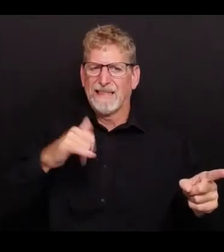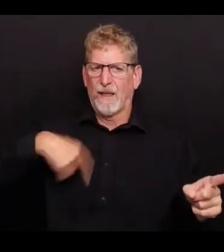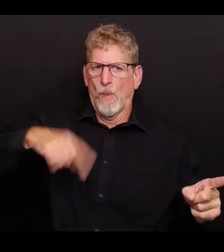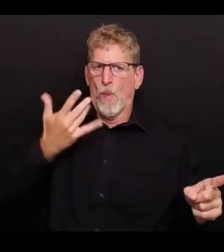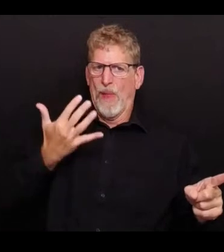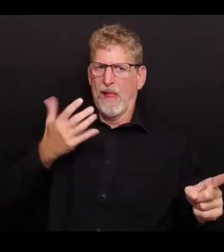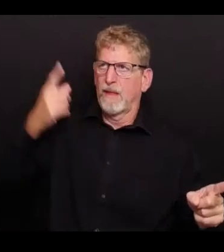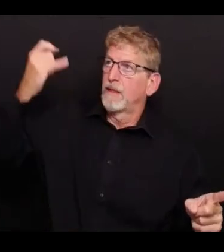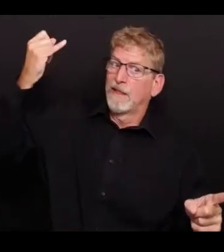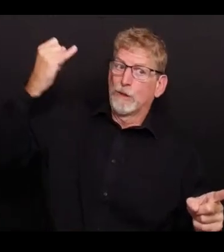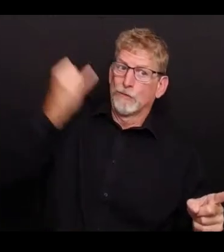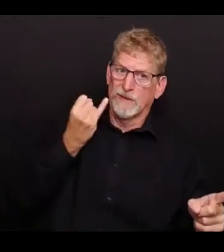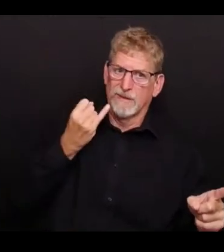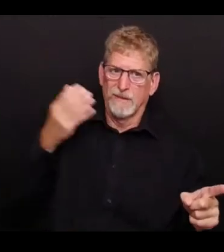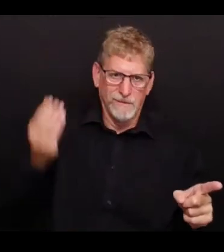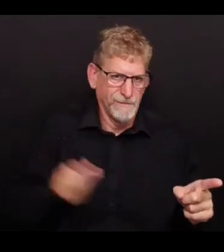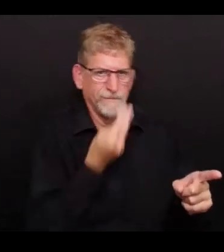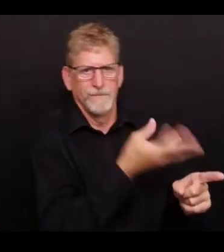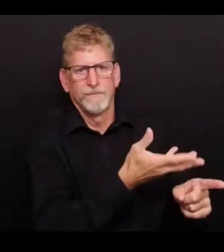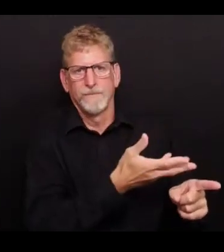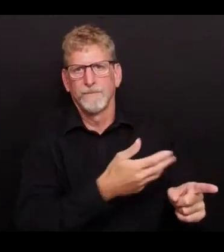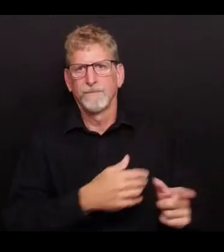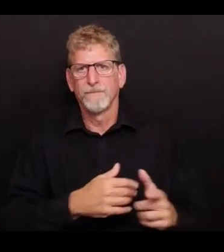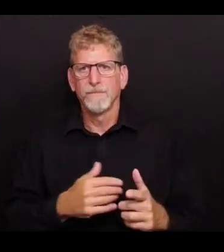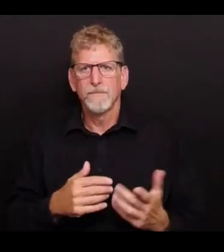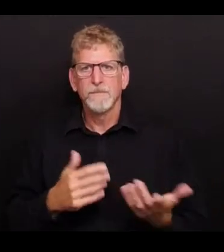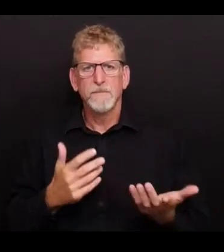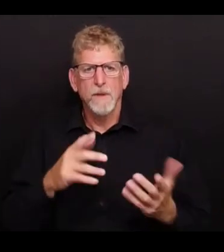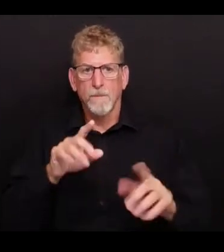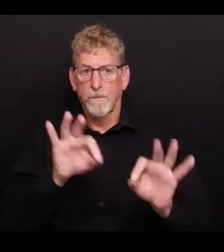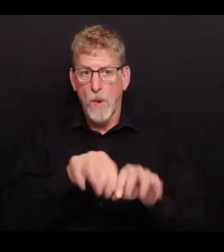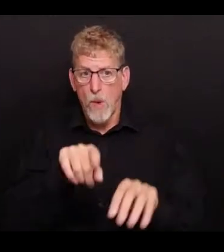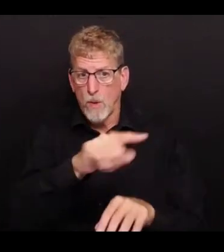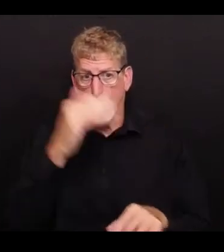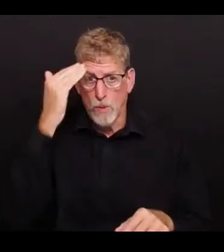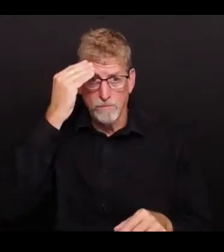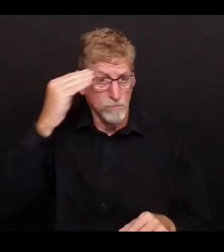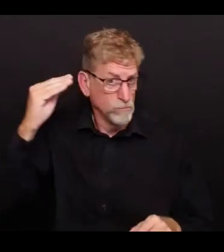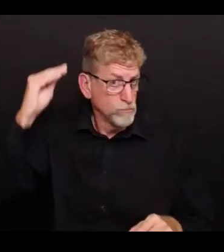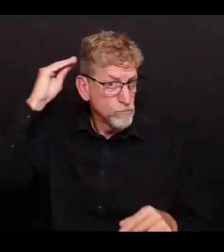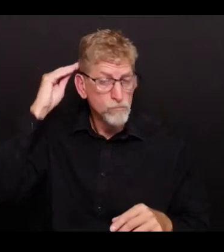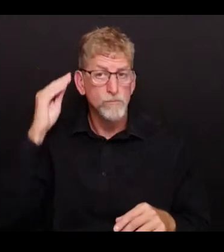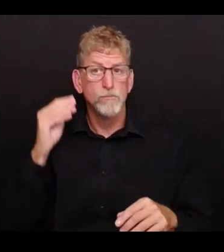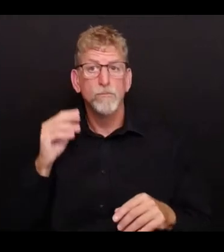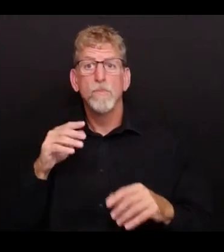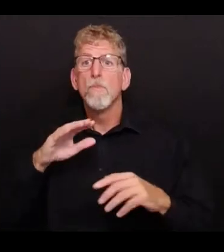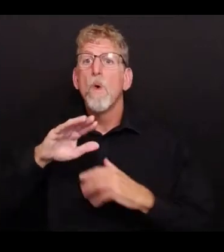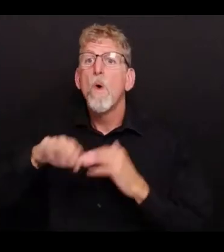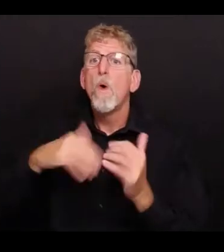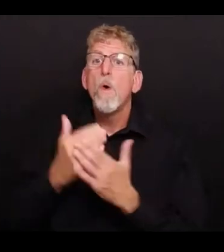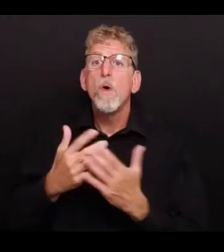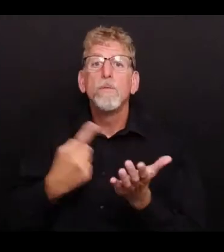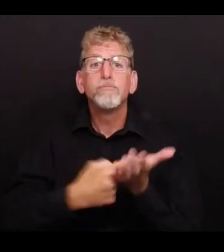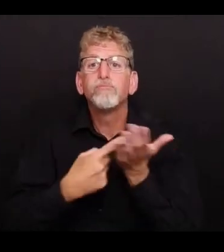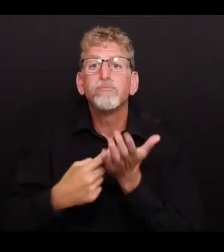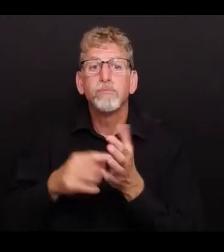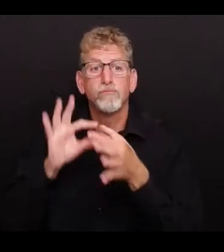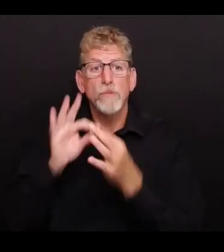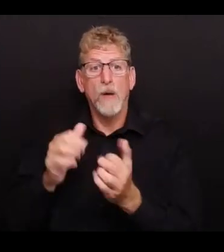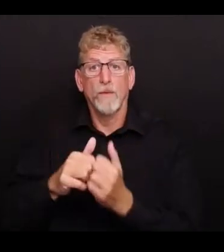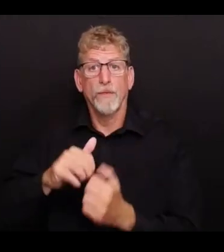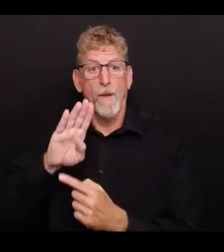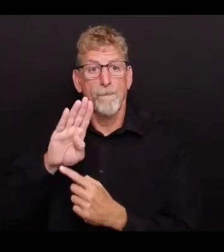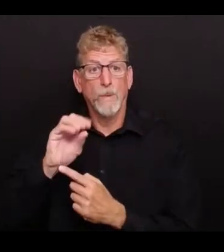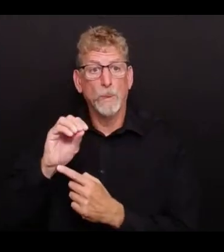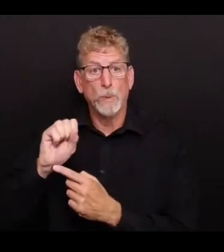the other thing to keep in mind is that up until this point, all the conversations about boosters have included,